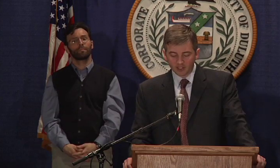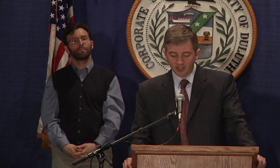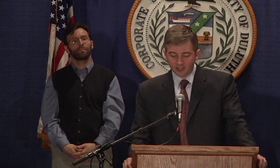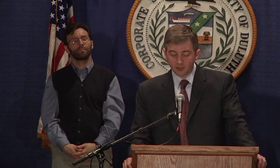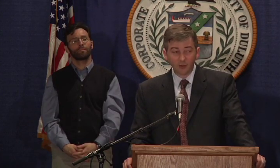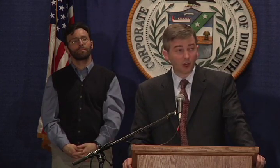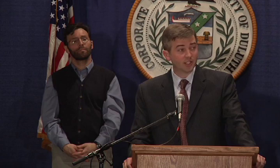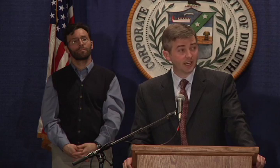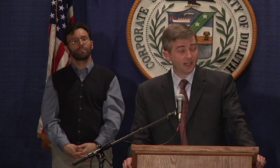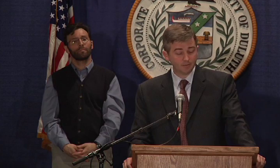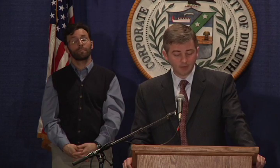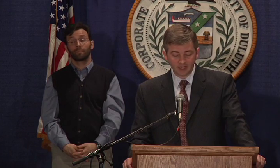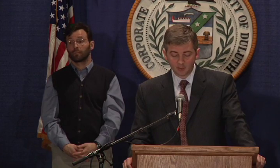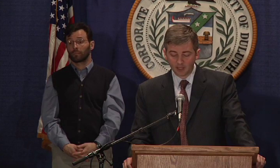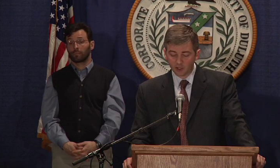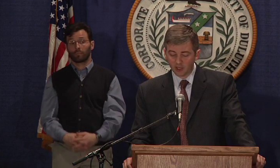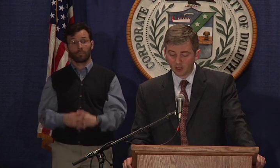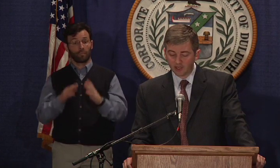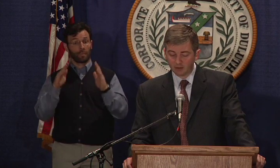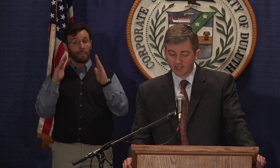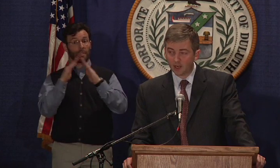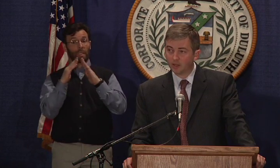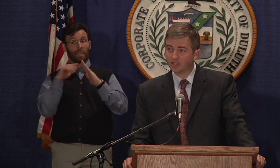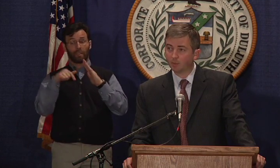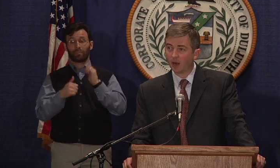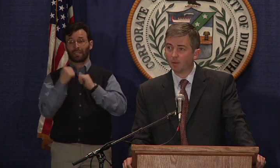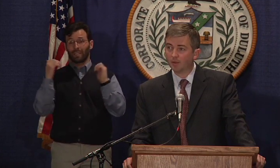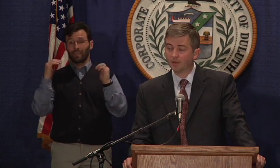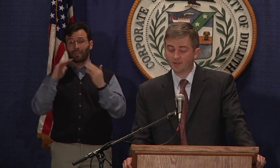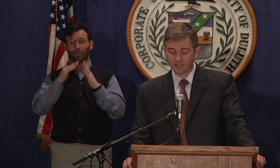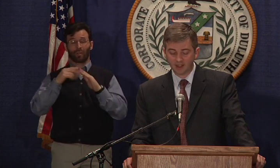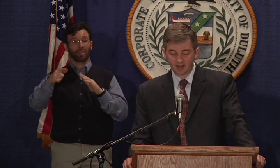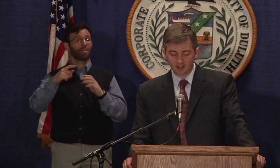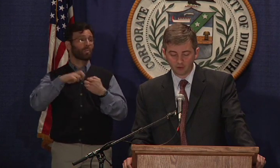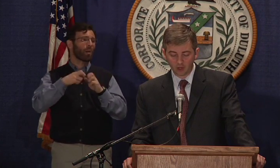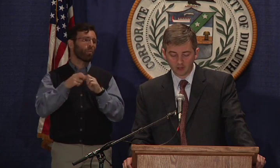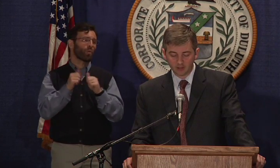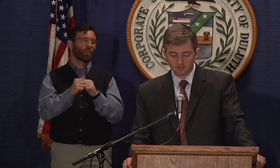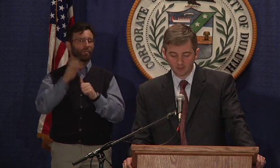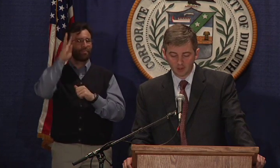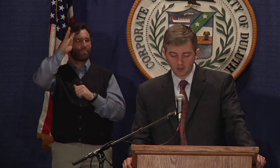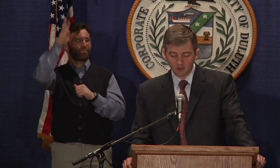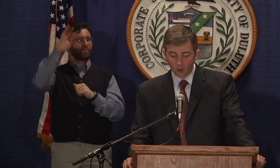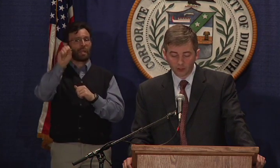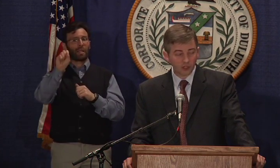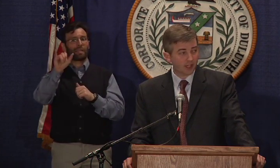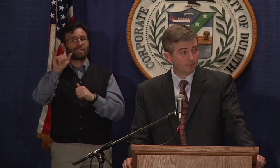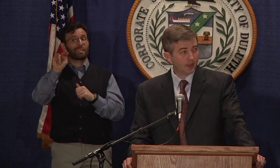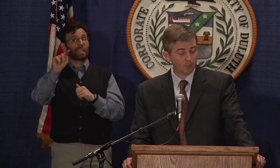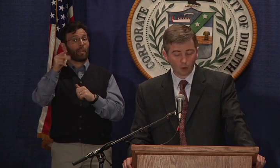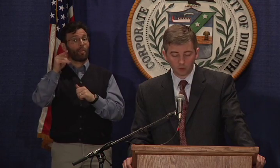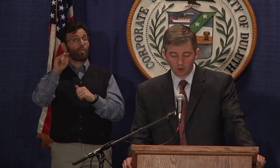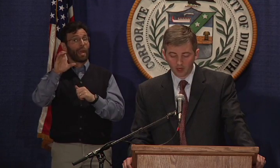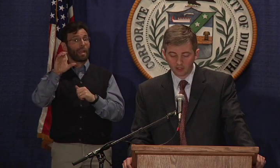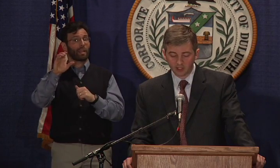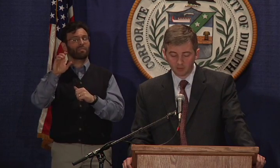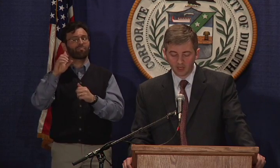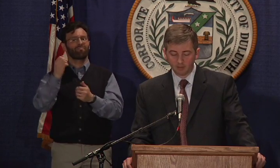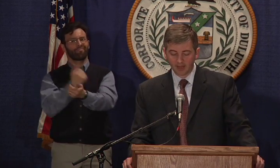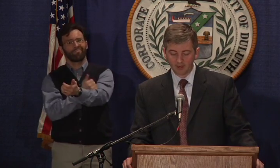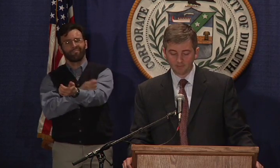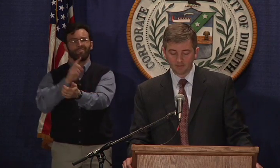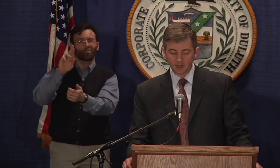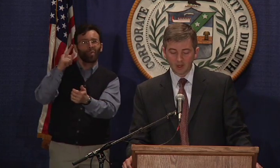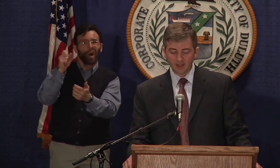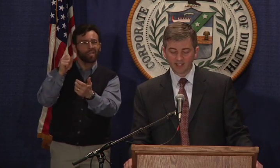A pressing issue for our city, and especially in our downtown, is the problem of synthetic drugs. Fortunately, important progress is